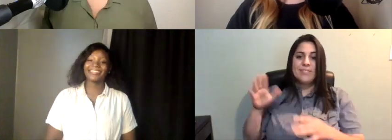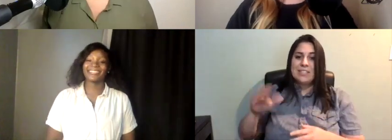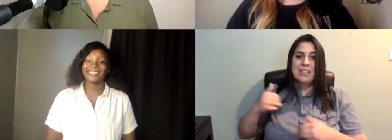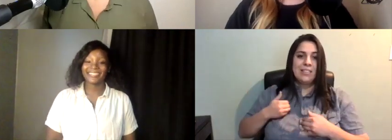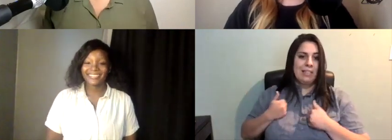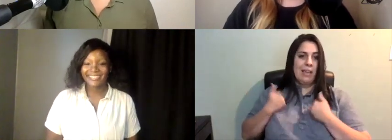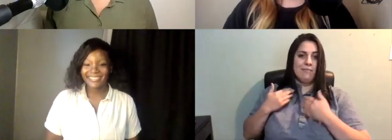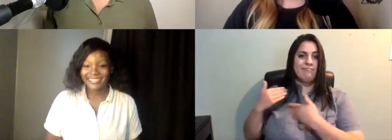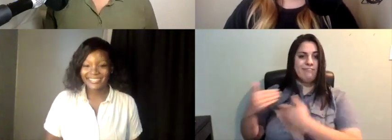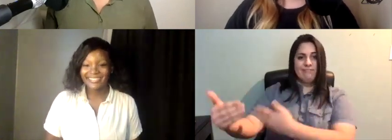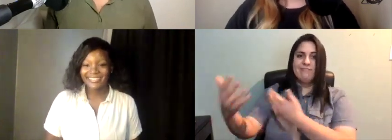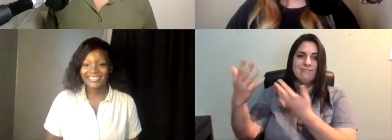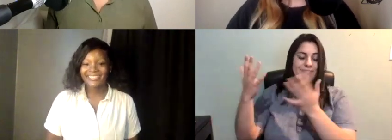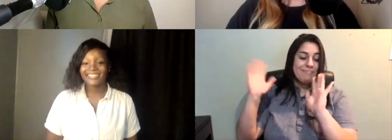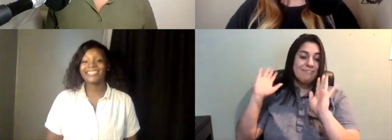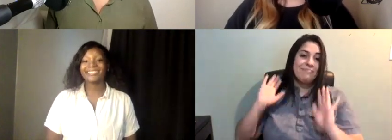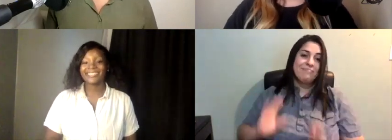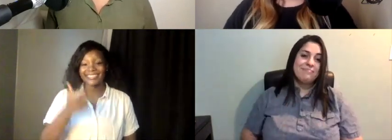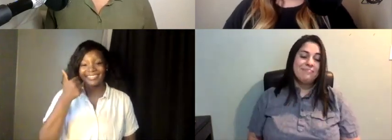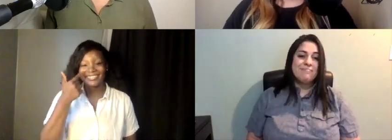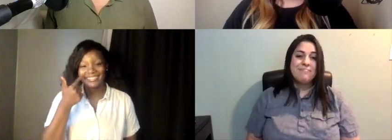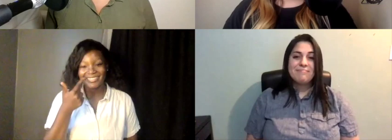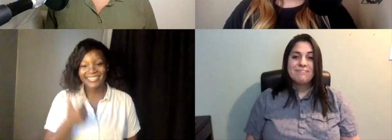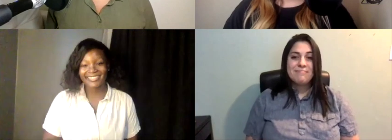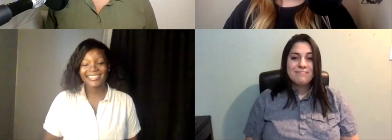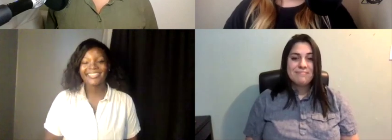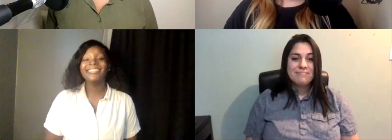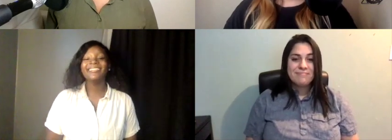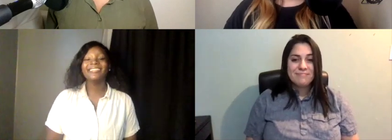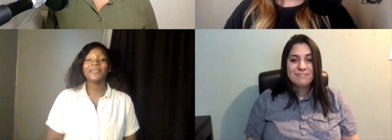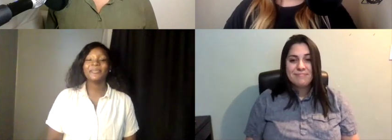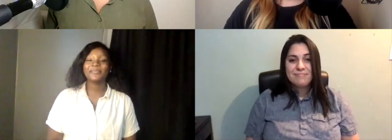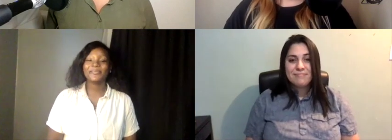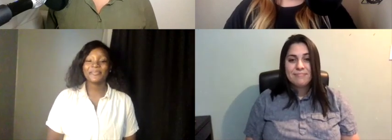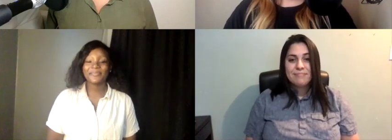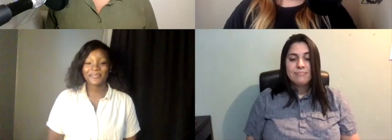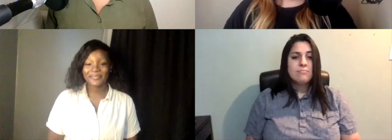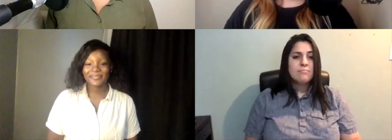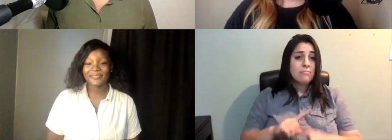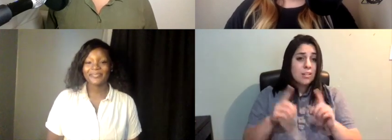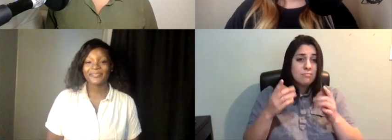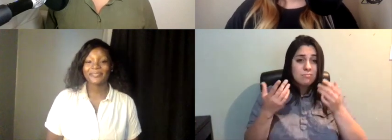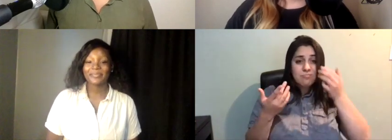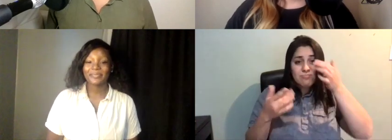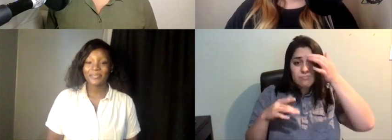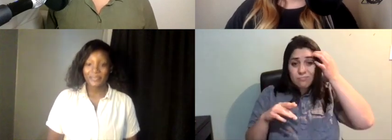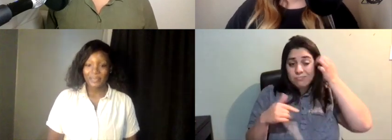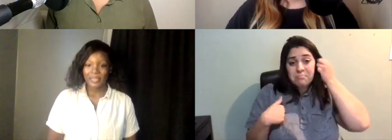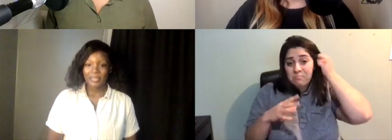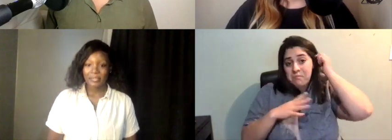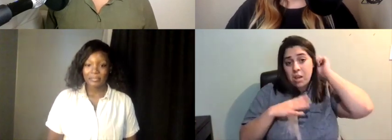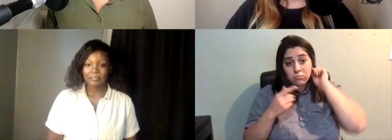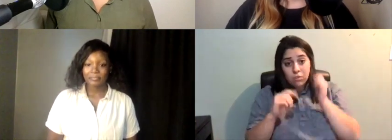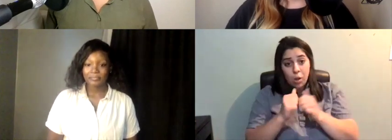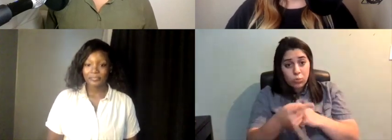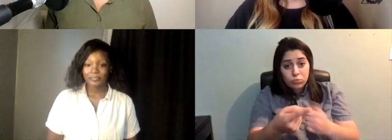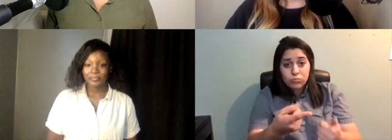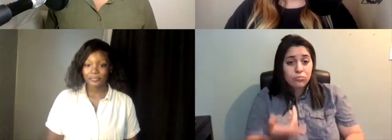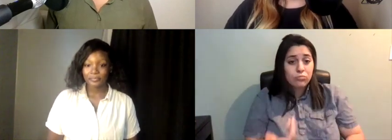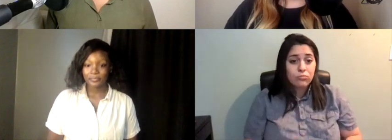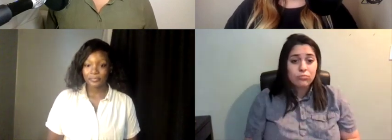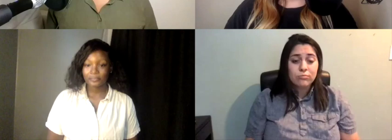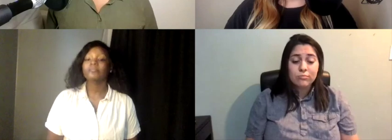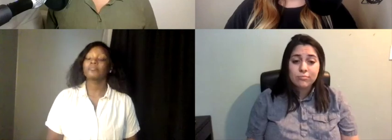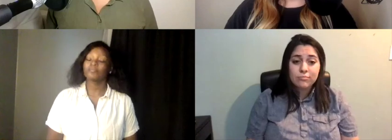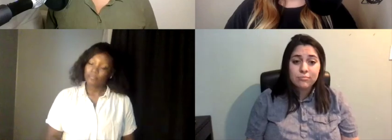So, yes. But other than that, I've been good. How about you? How are things going? Yeah,